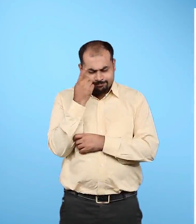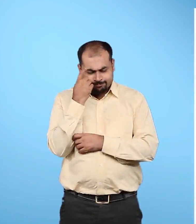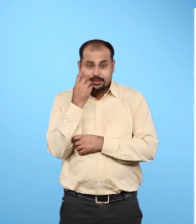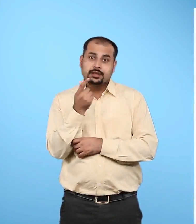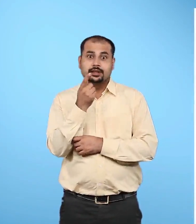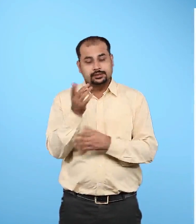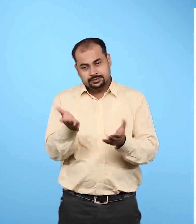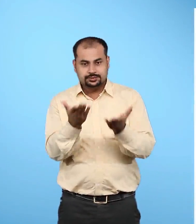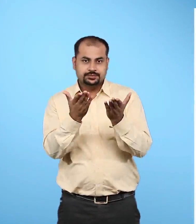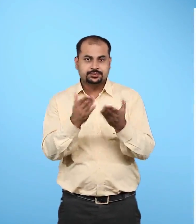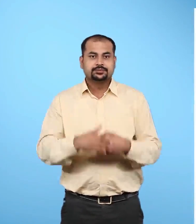Guess.